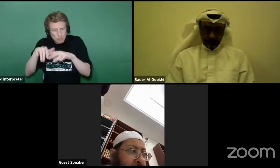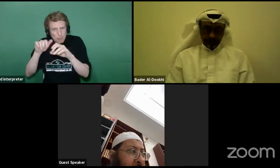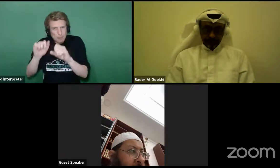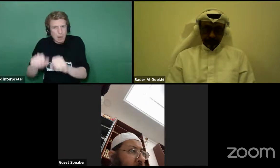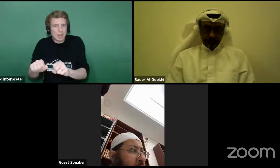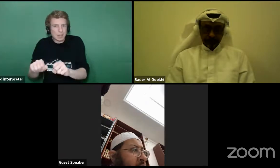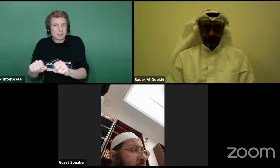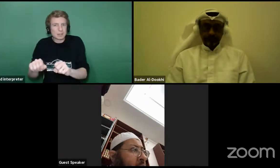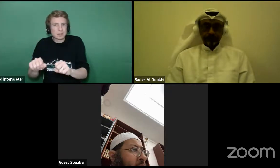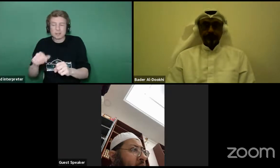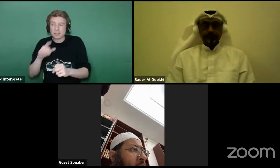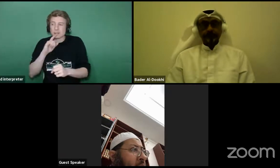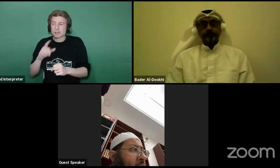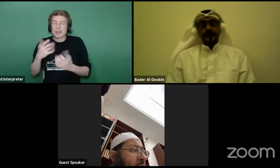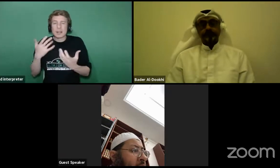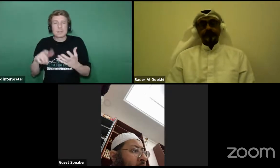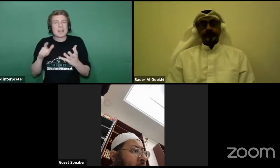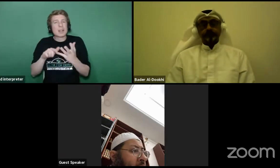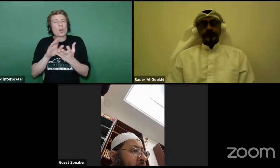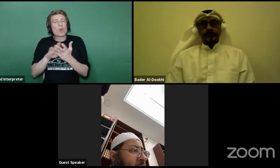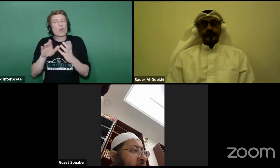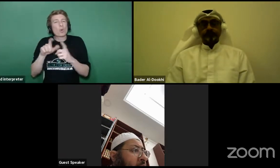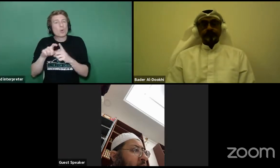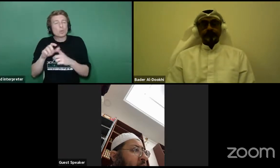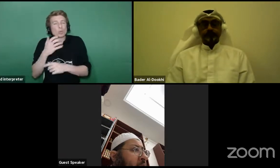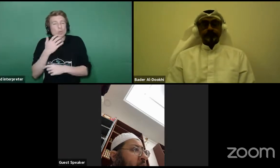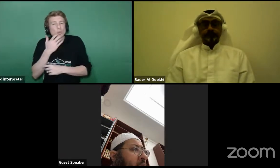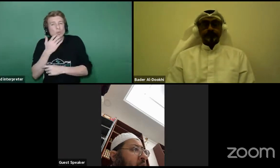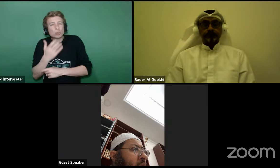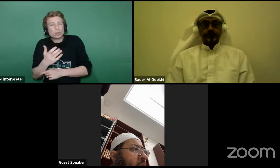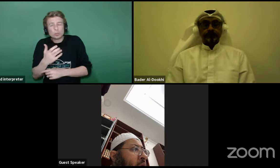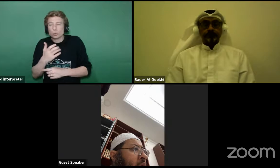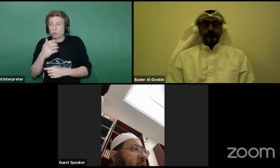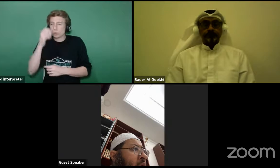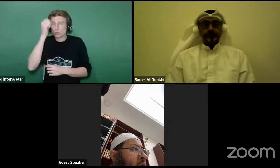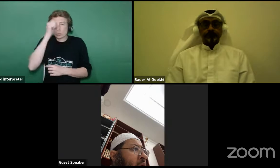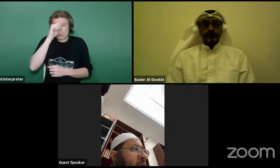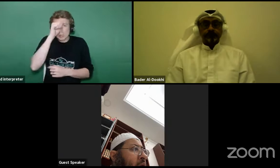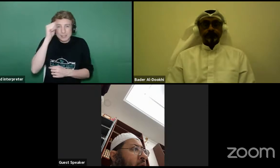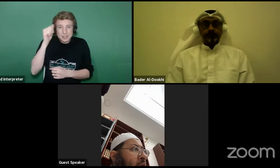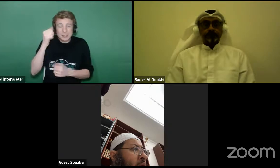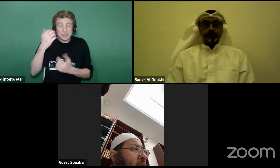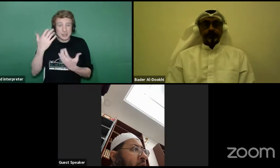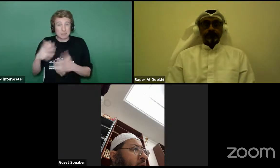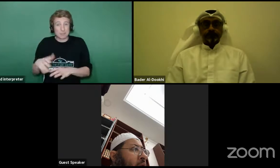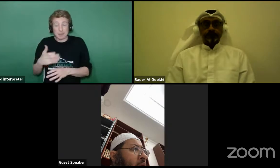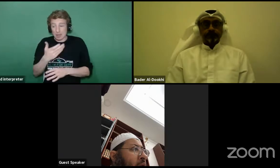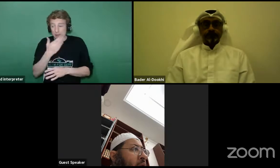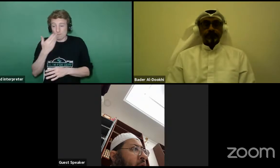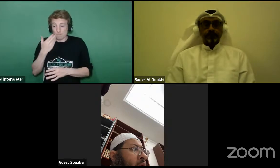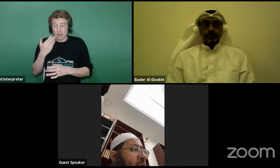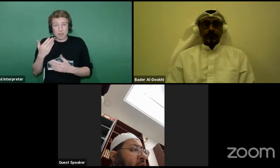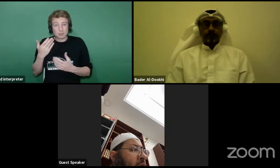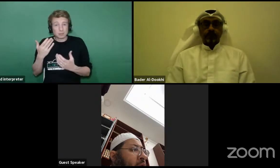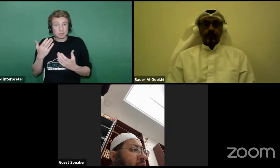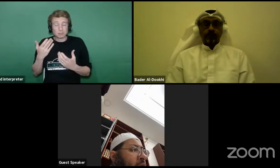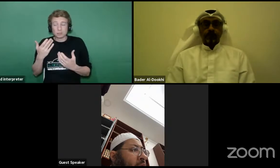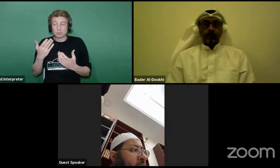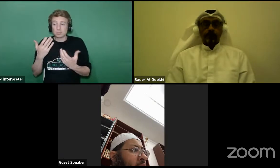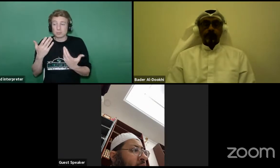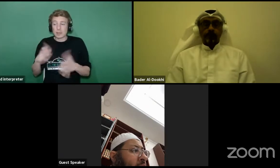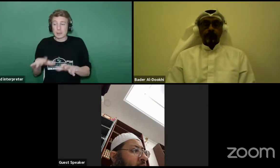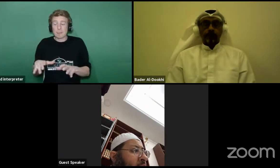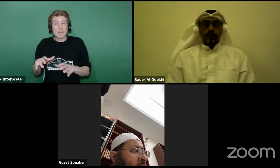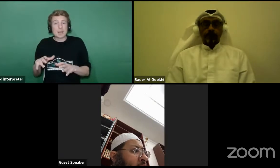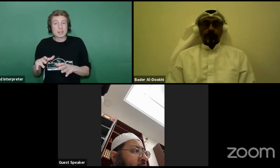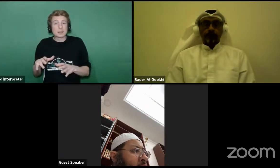upon the Yahud, the Jews, and the Christians. So you, O Muslims,